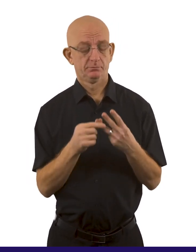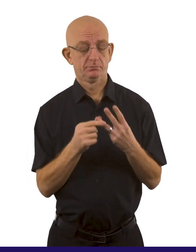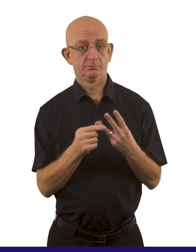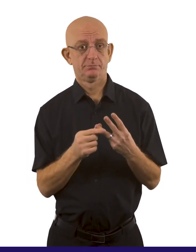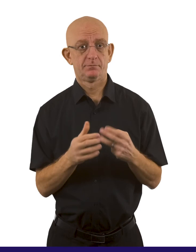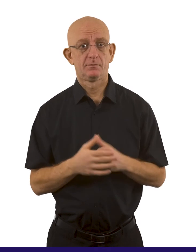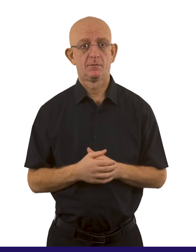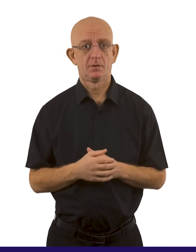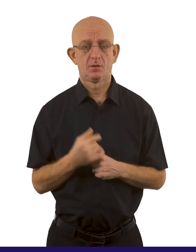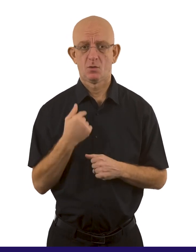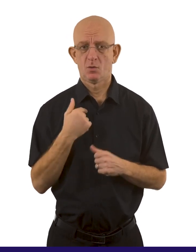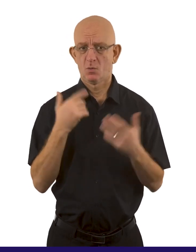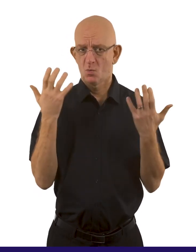Worried about intruders.